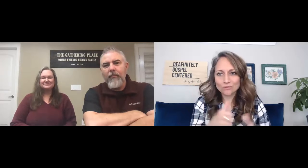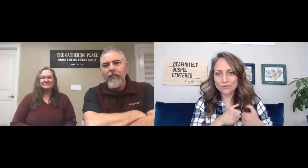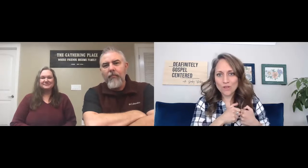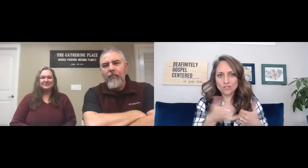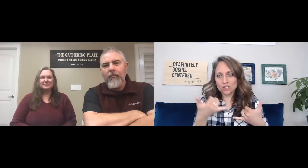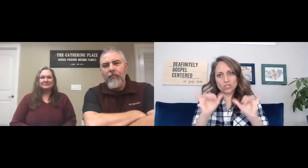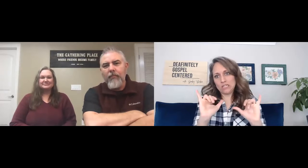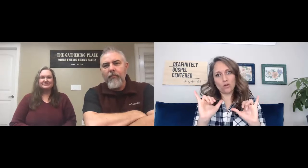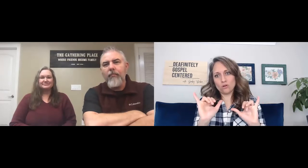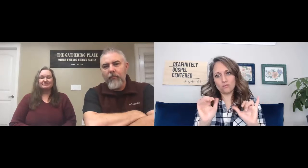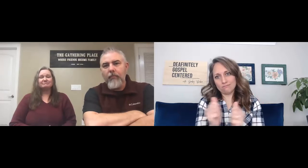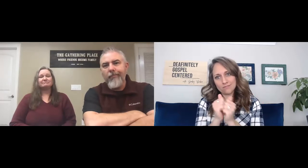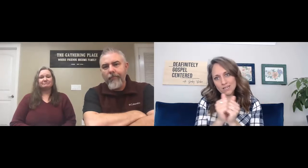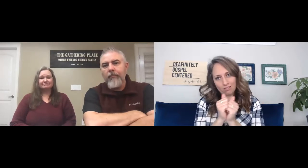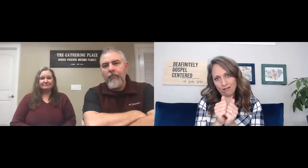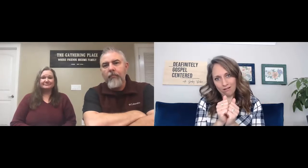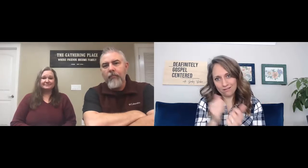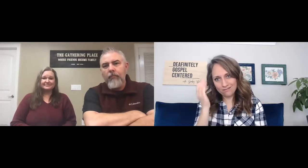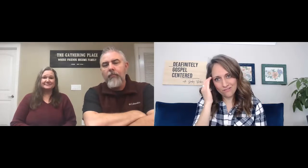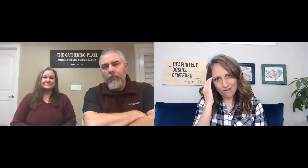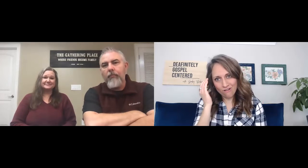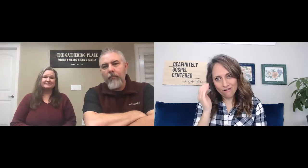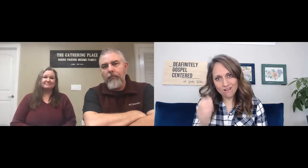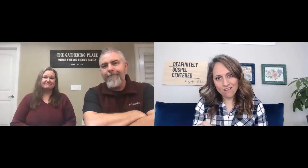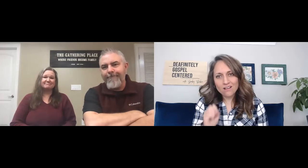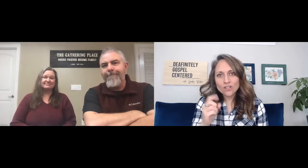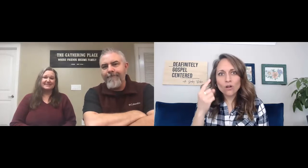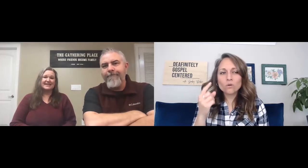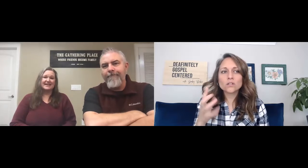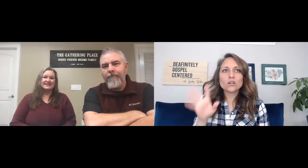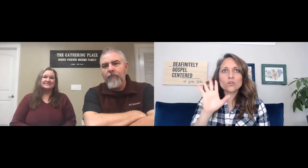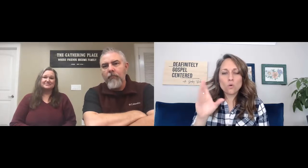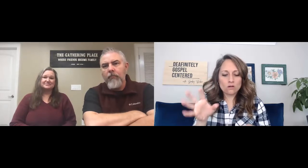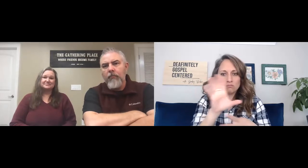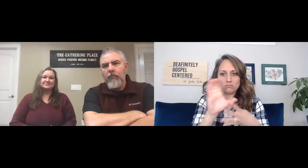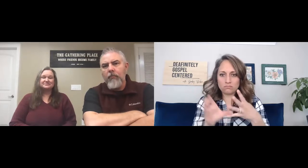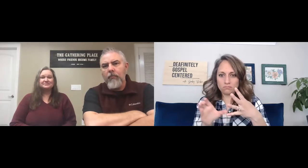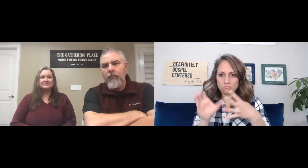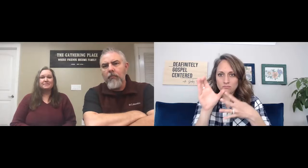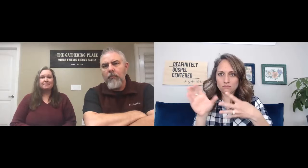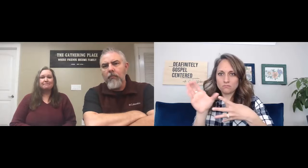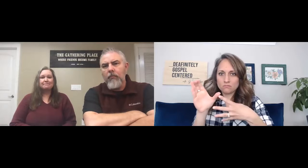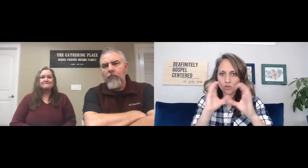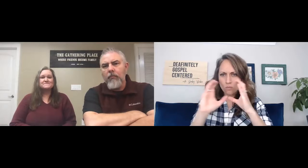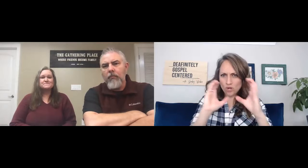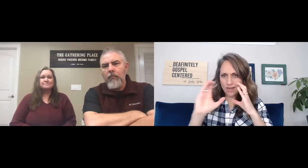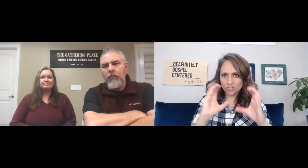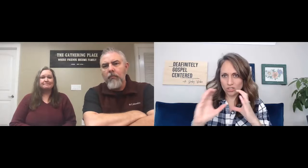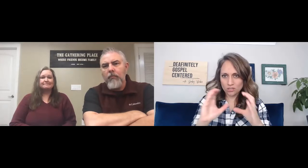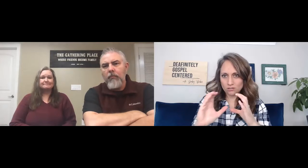school sweethearts still together. Yeah. So let's talk about your 4 C's you were talking